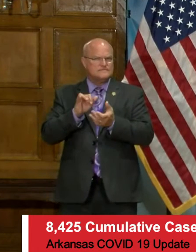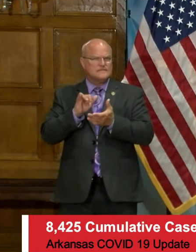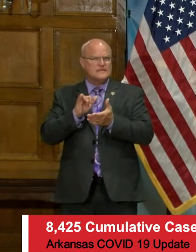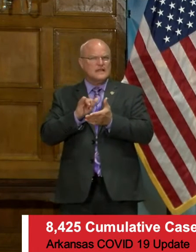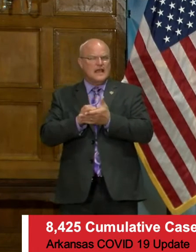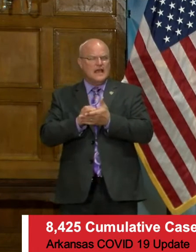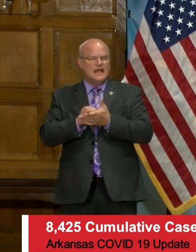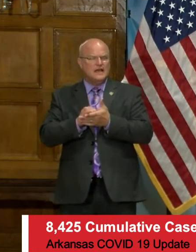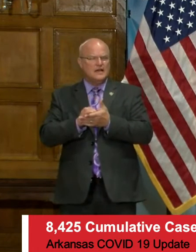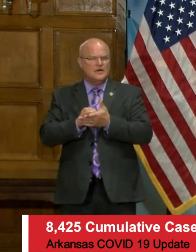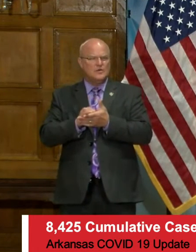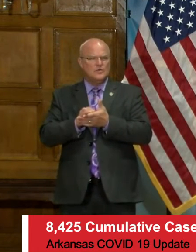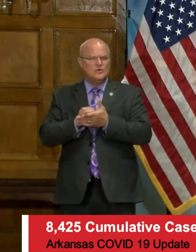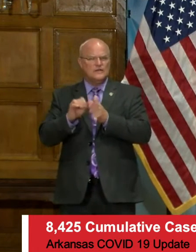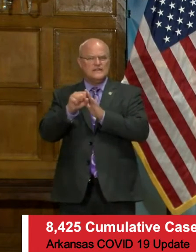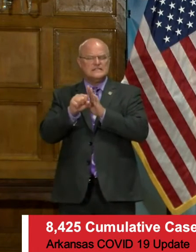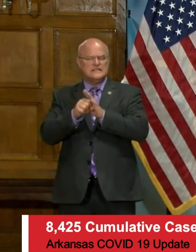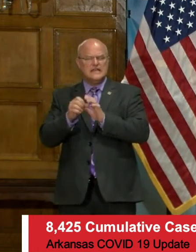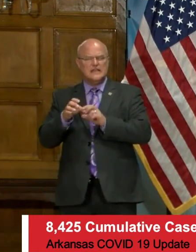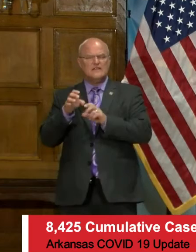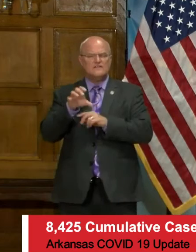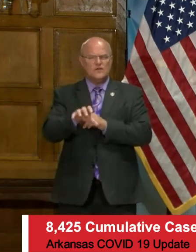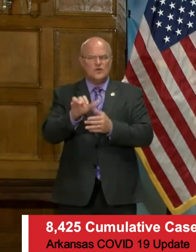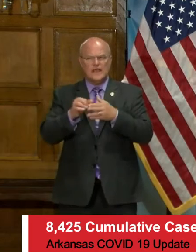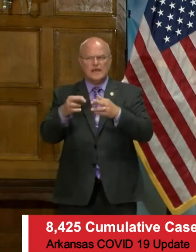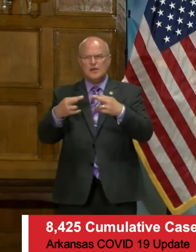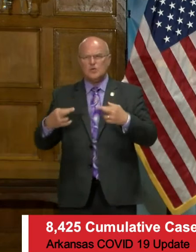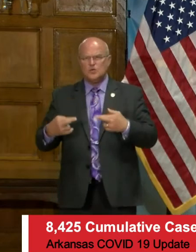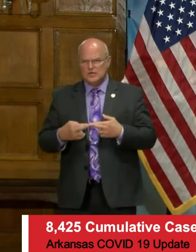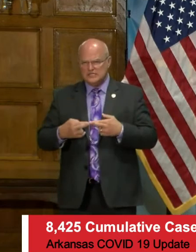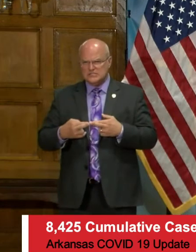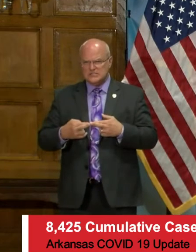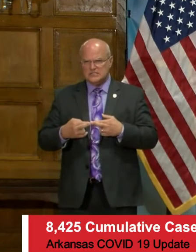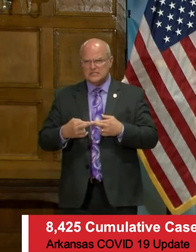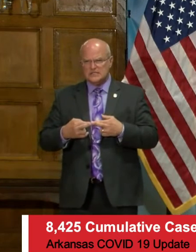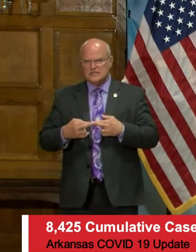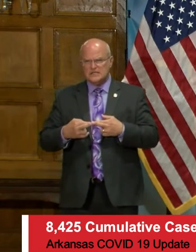state enforce that by region?